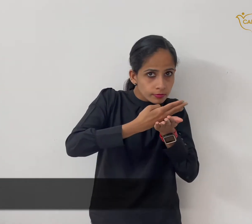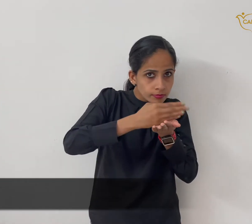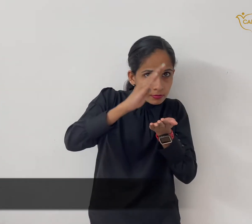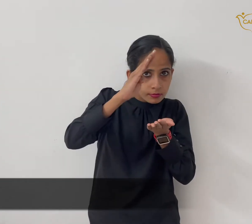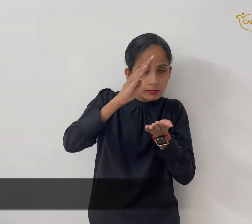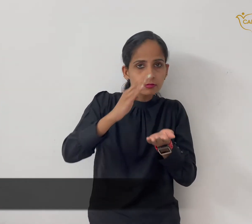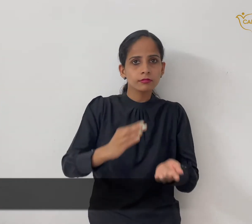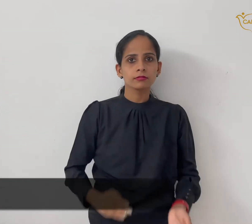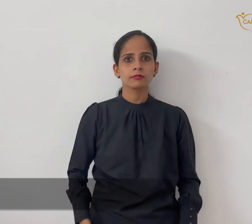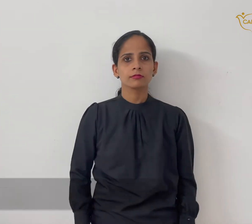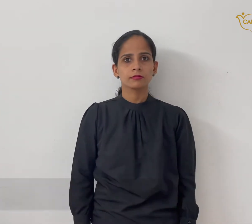Table tennis.